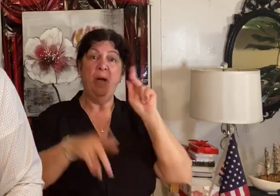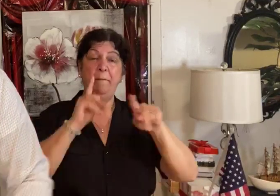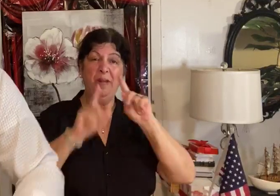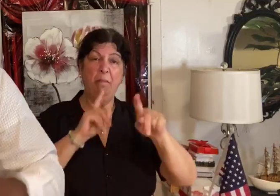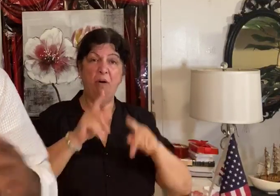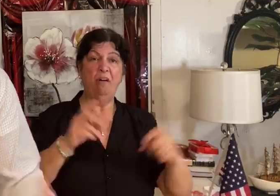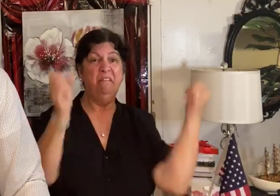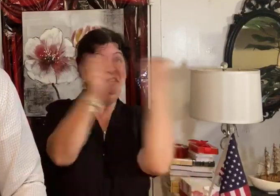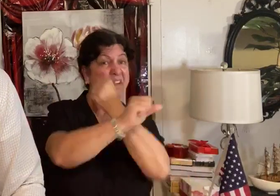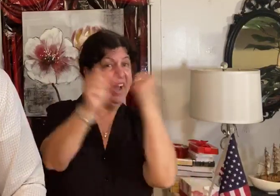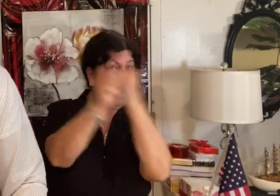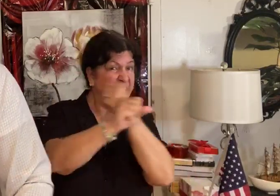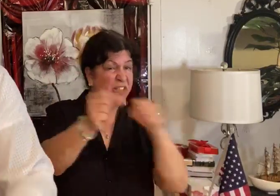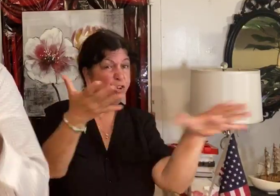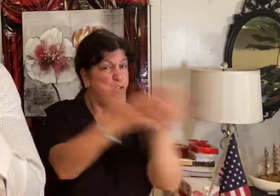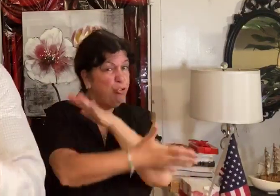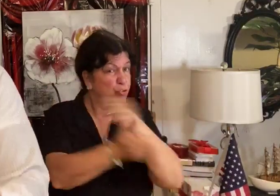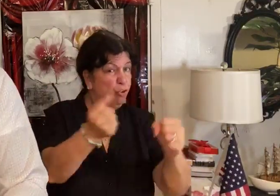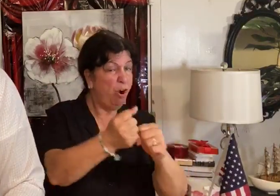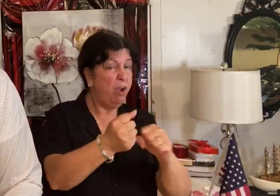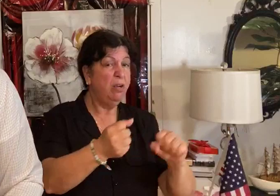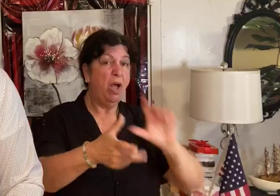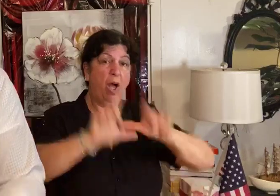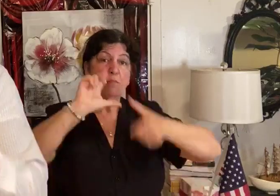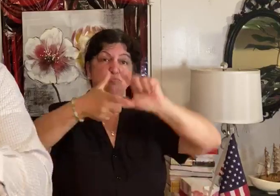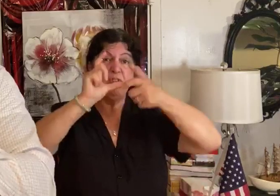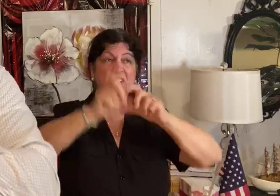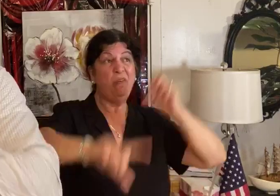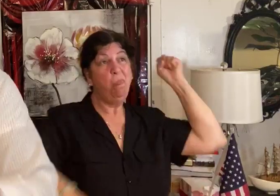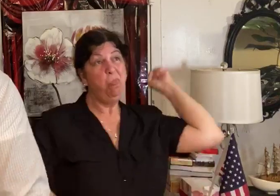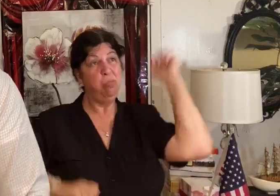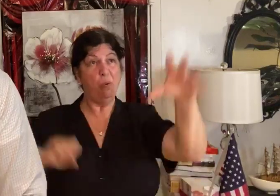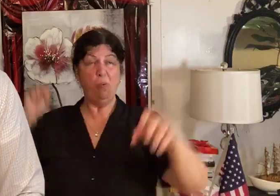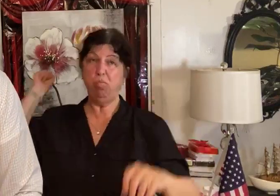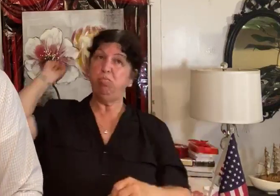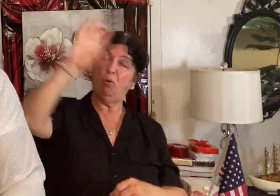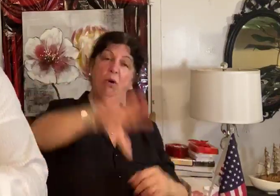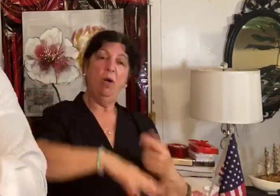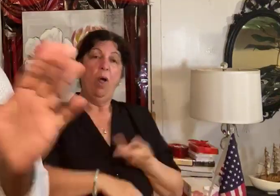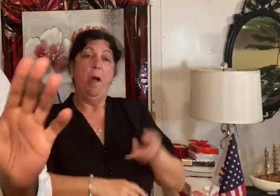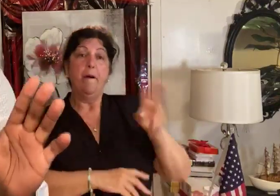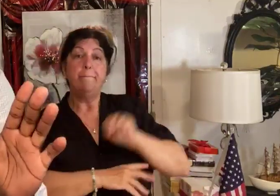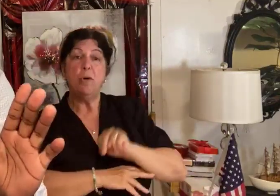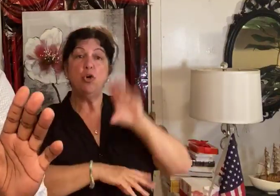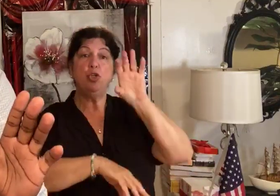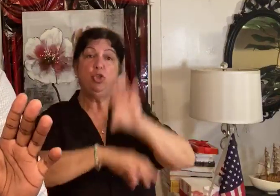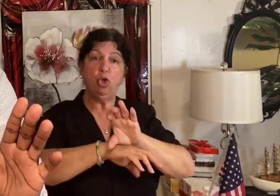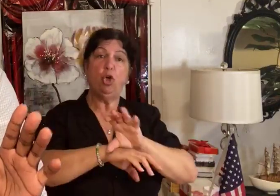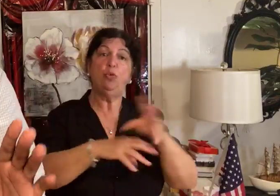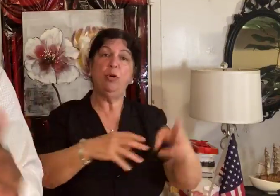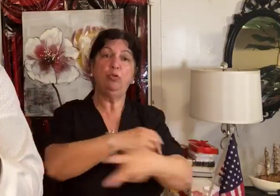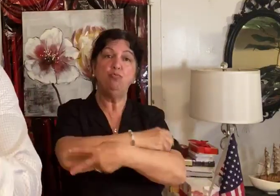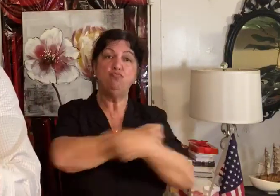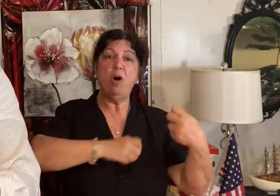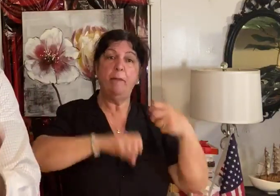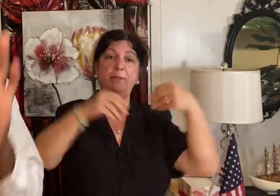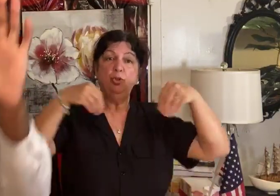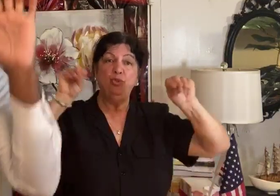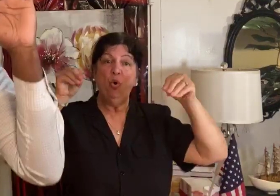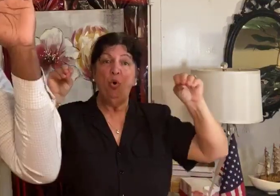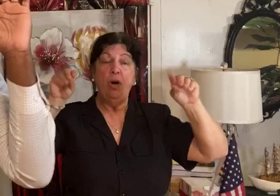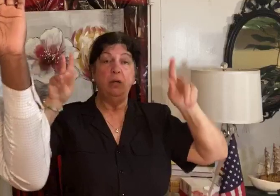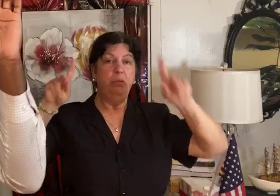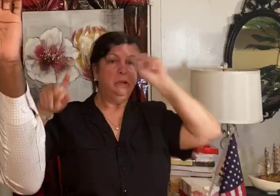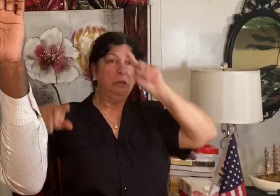there creating destruction. They want to burn churches. They want to rob stores and going on and on with this. And the